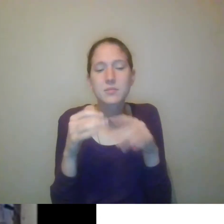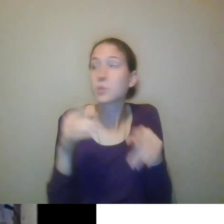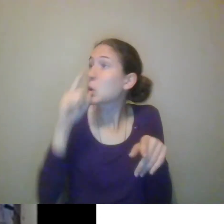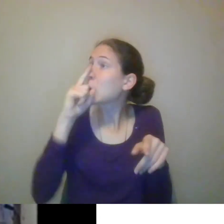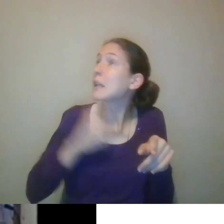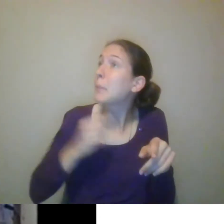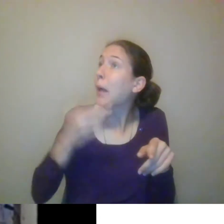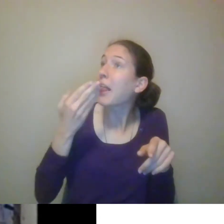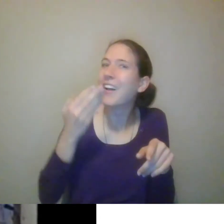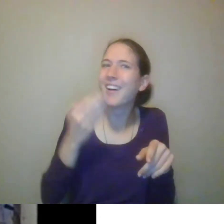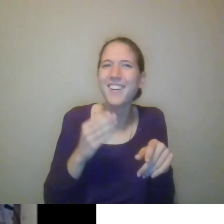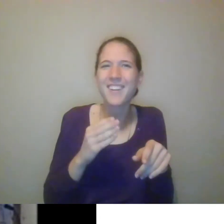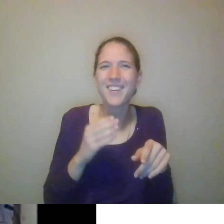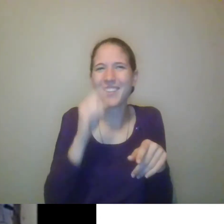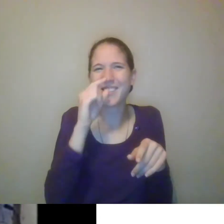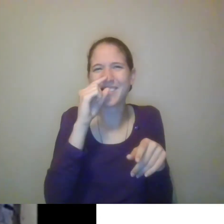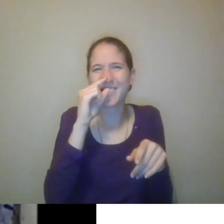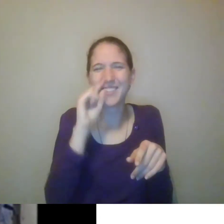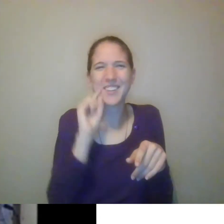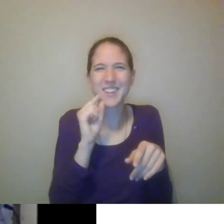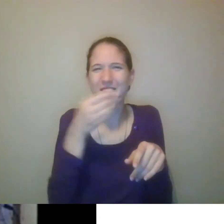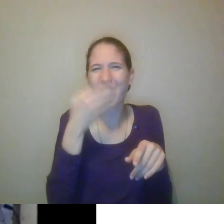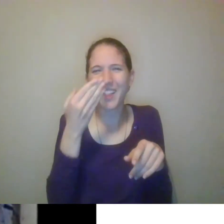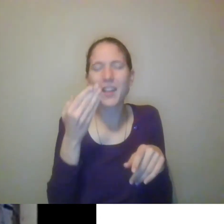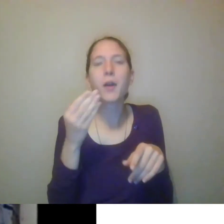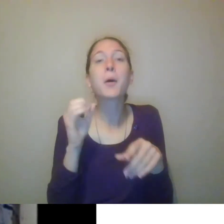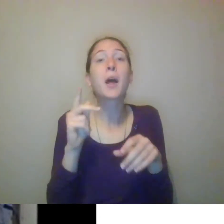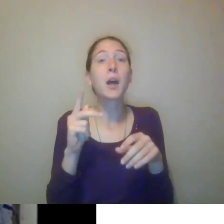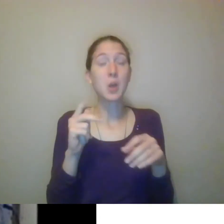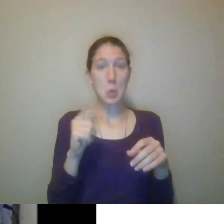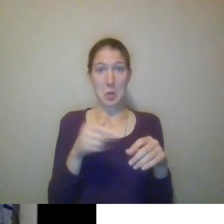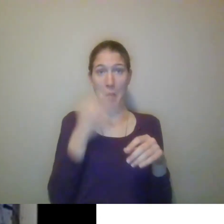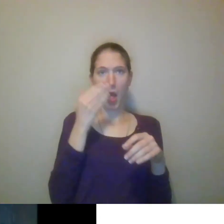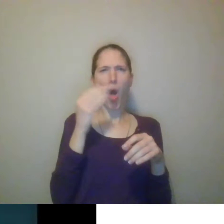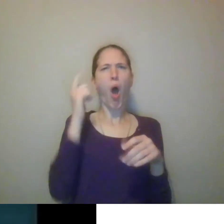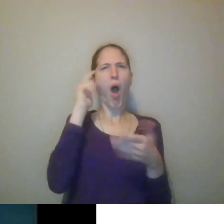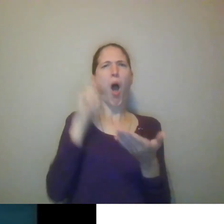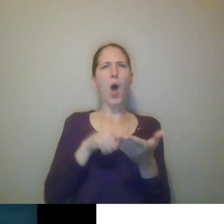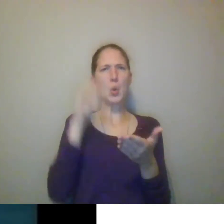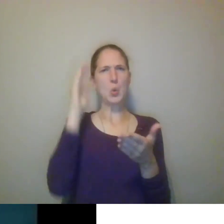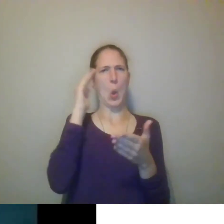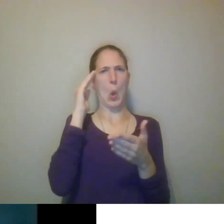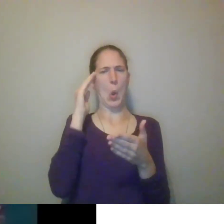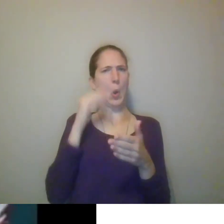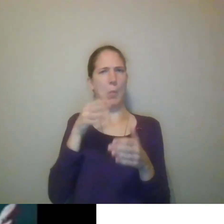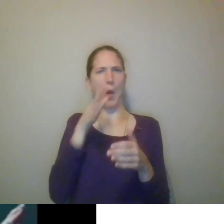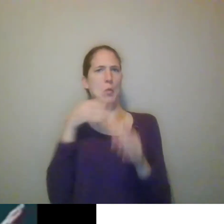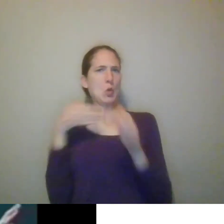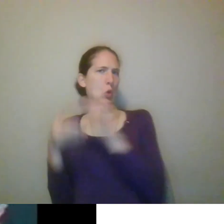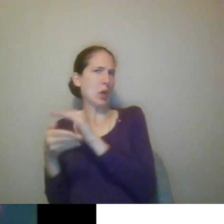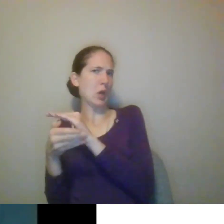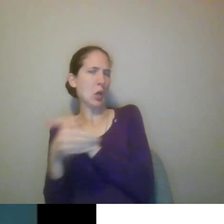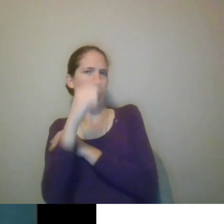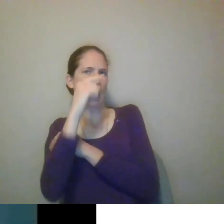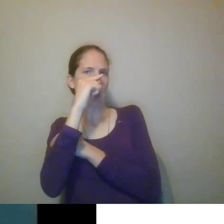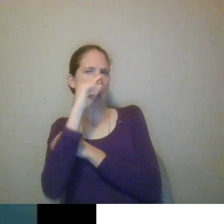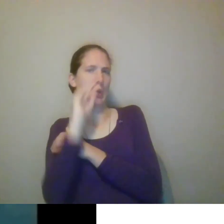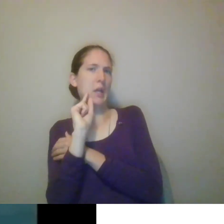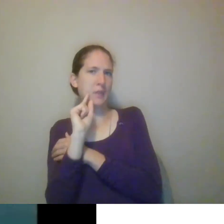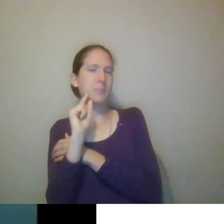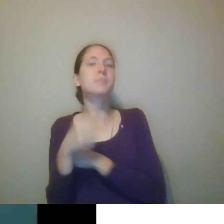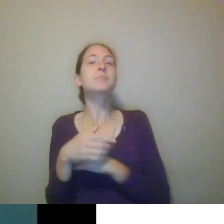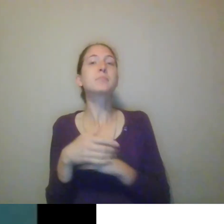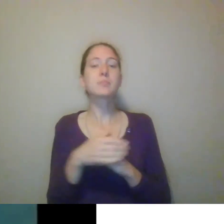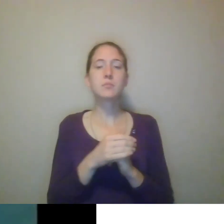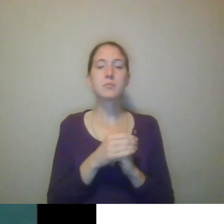Not turkey No, not the turkey smell. What's in the fumes? You're smelling turkey. When you smell anything,